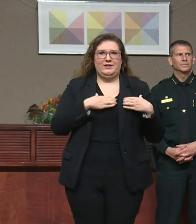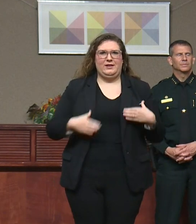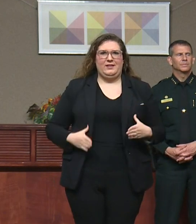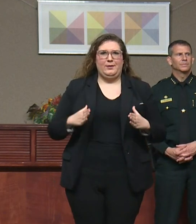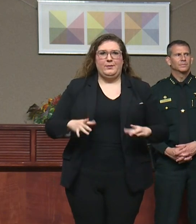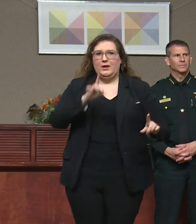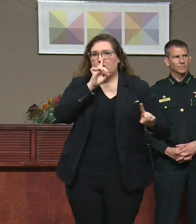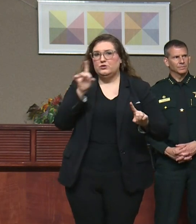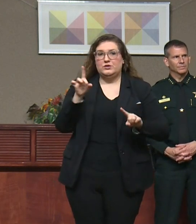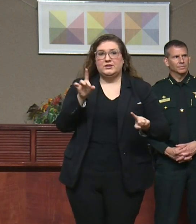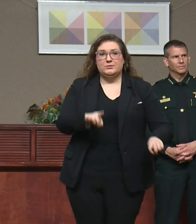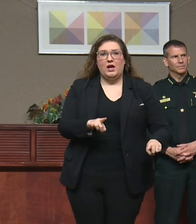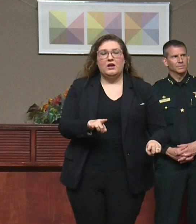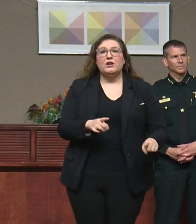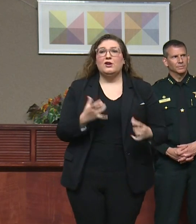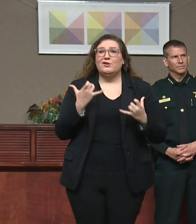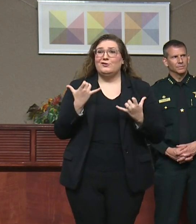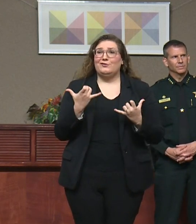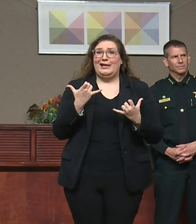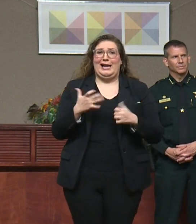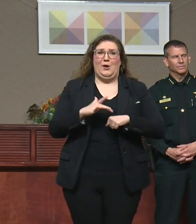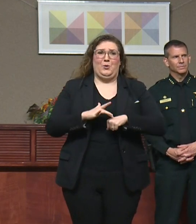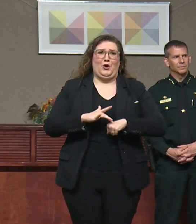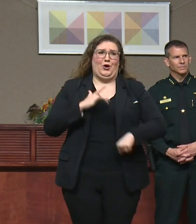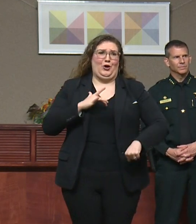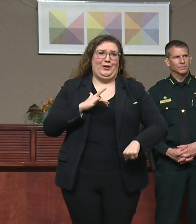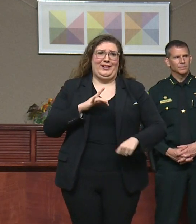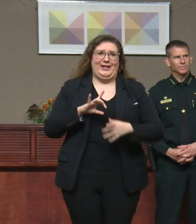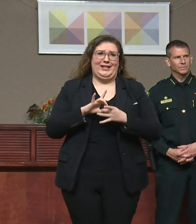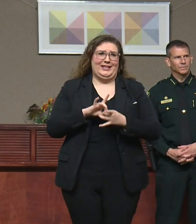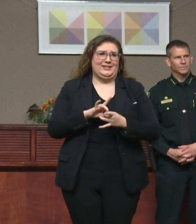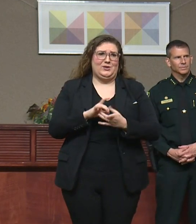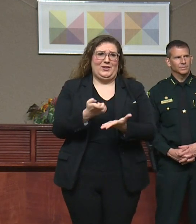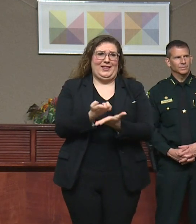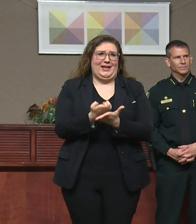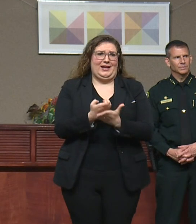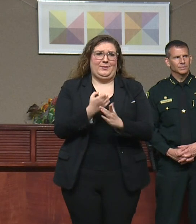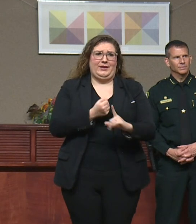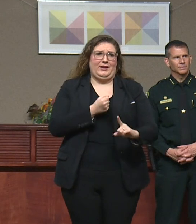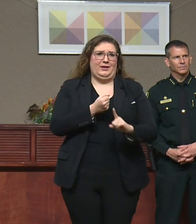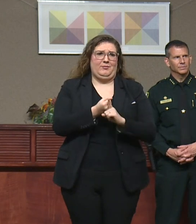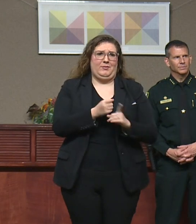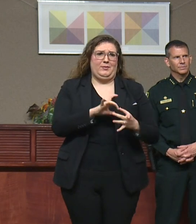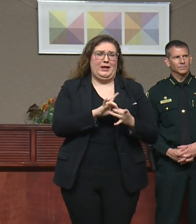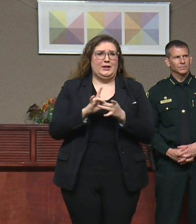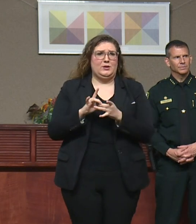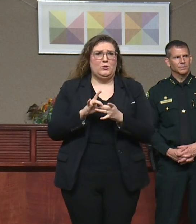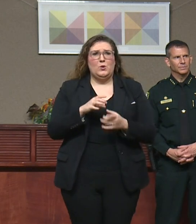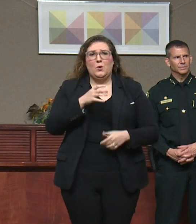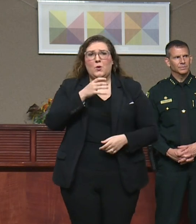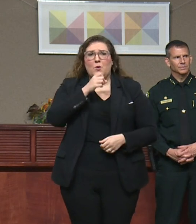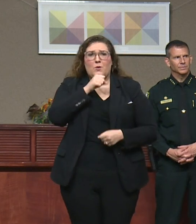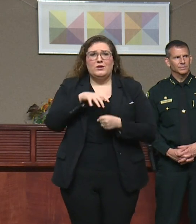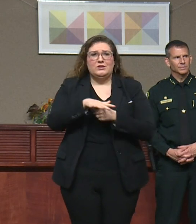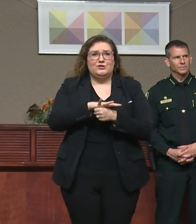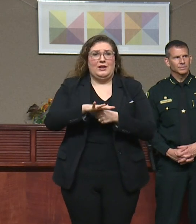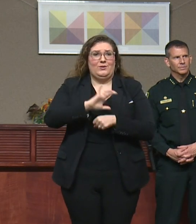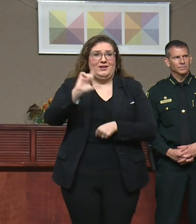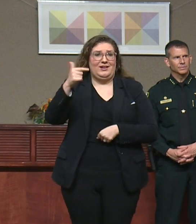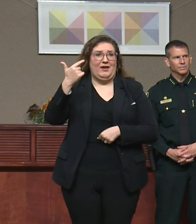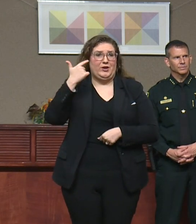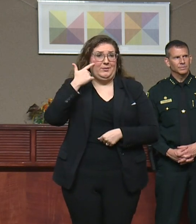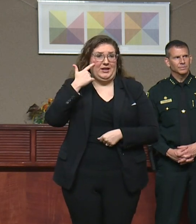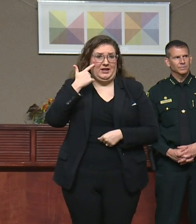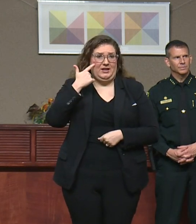Most of the economic impact on Orange County government to date is well within the means